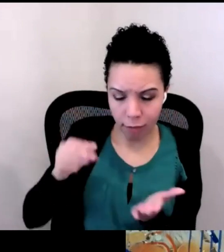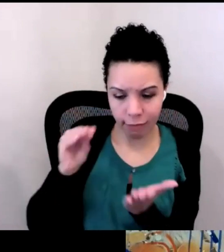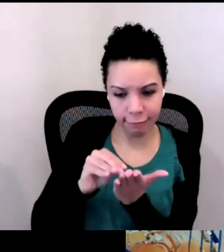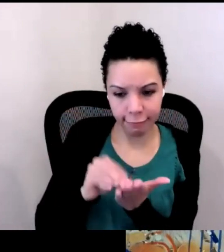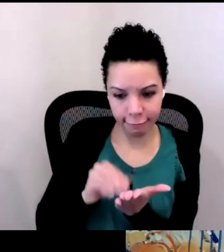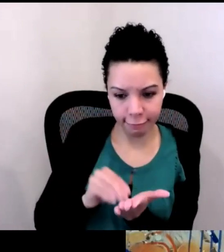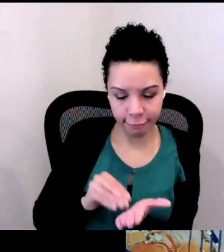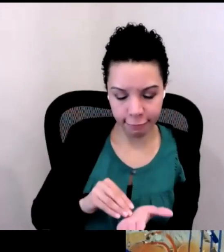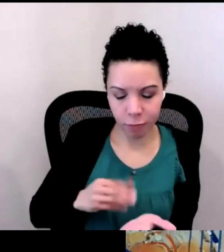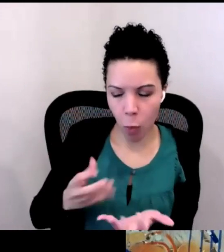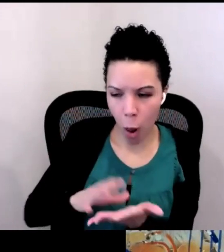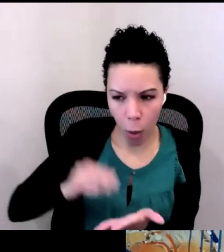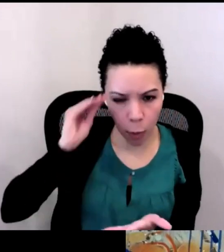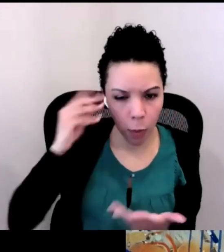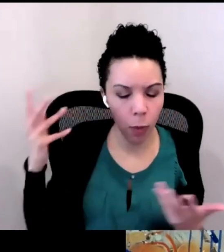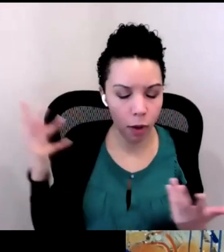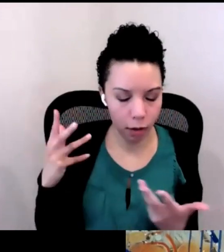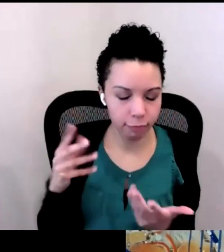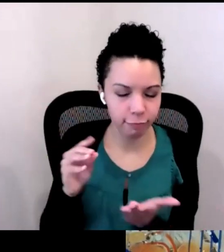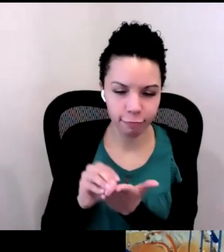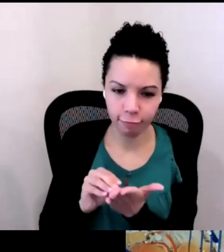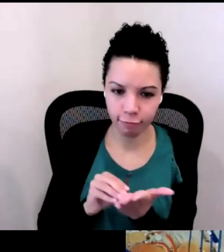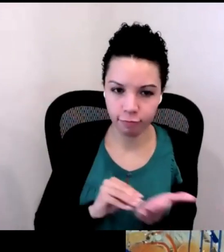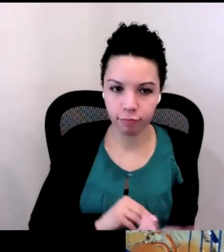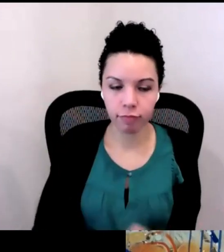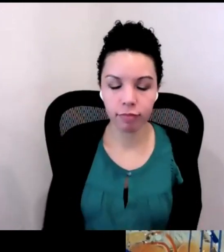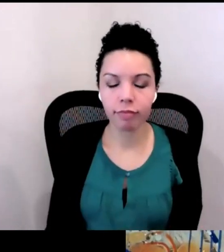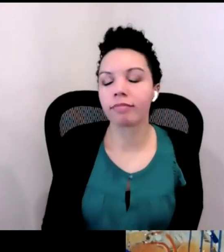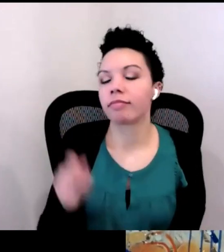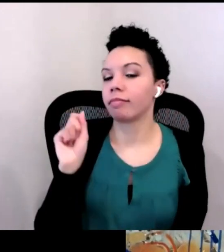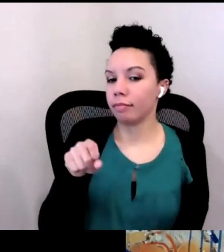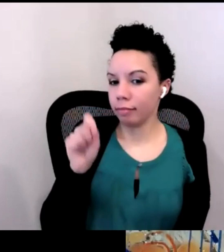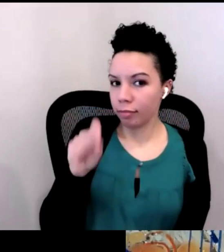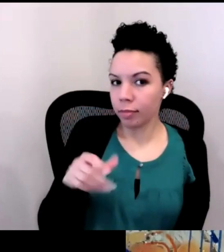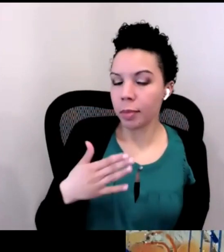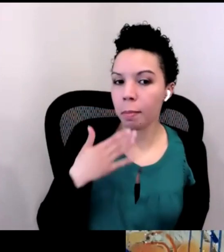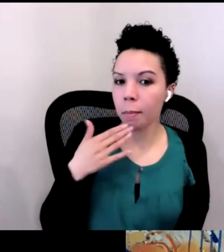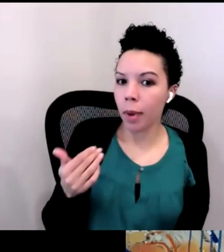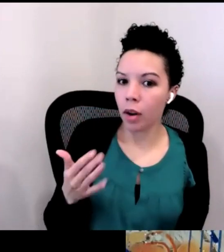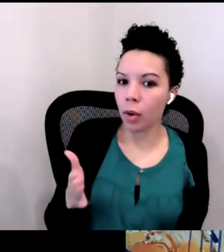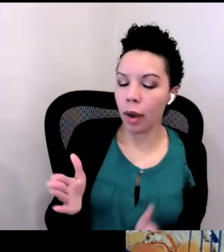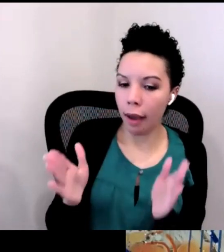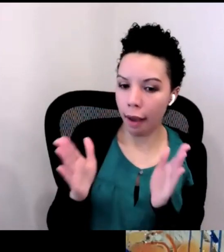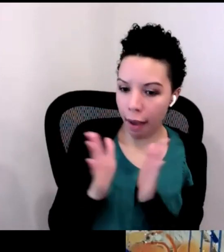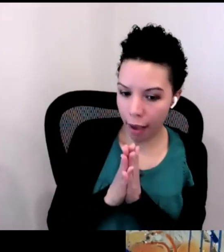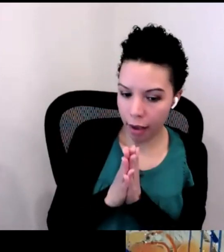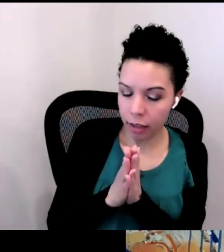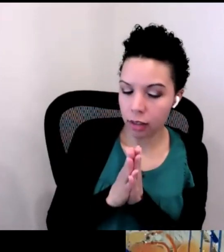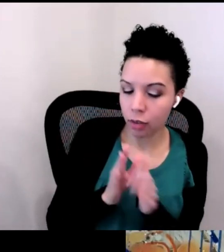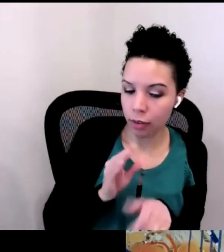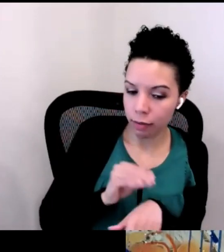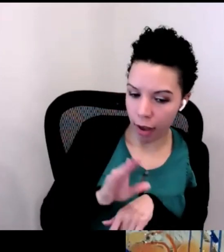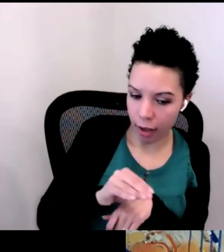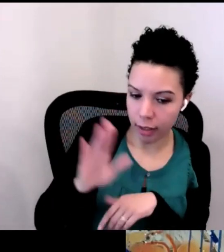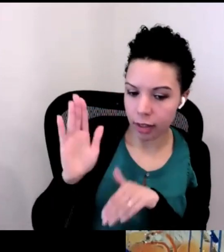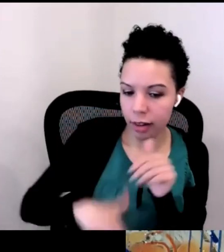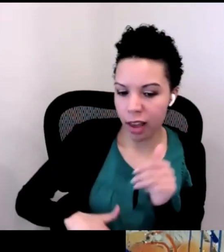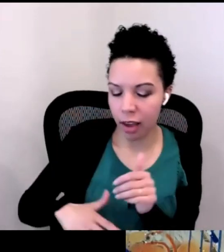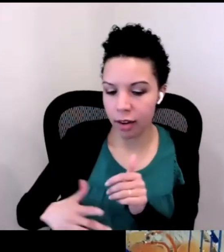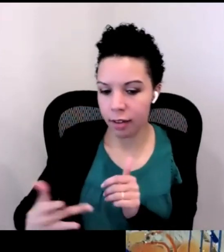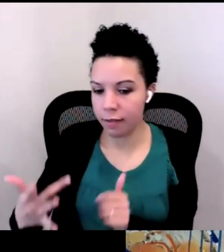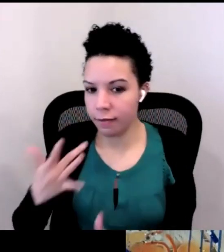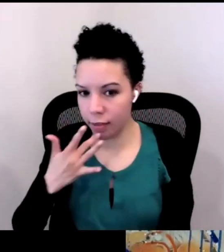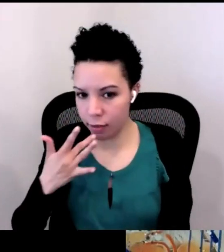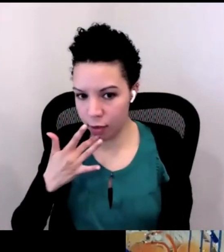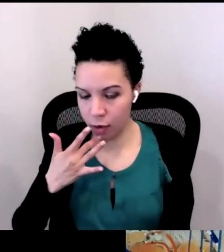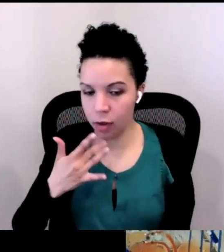from this conversation? That's right. I always say it's better to ask for advice than to ask for a favor. You're going to get that conversation